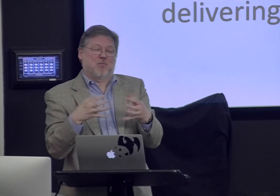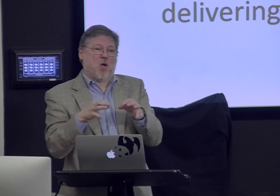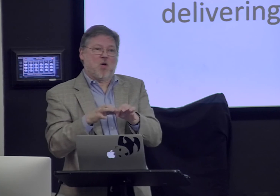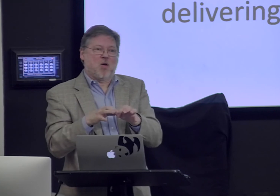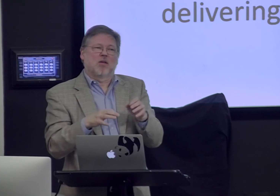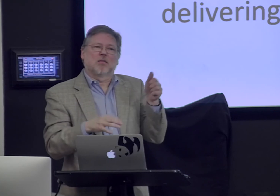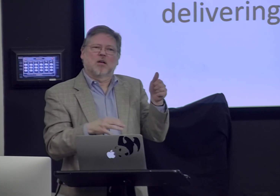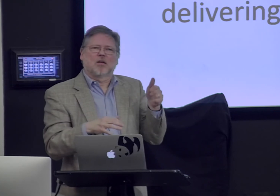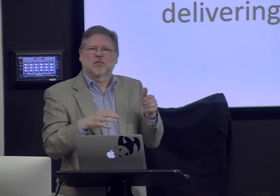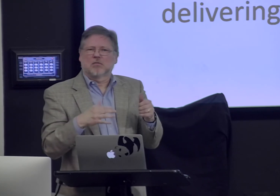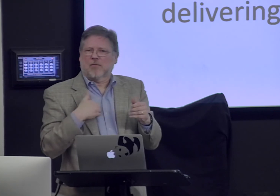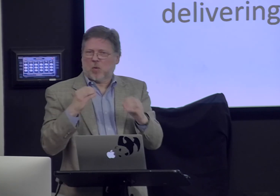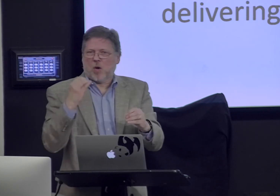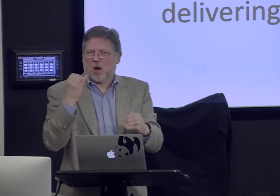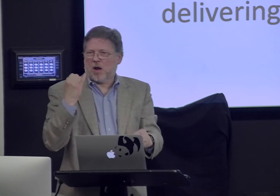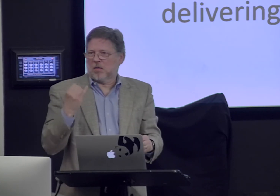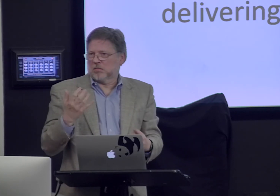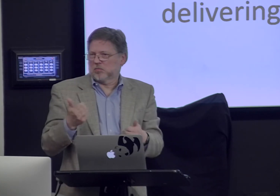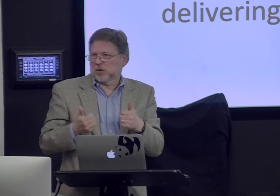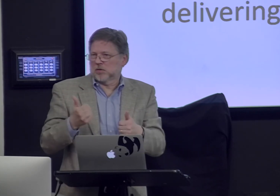who teaches a language.